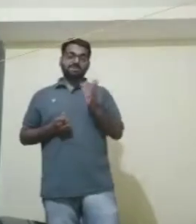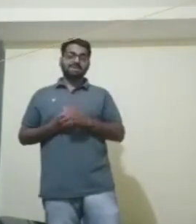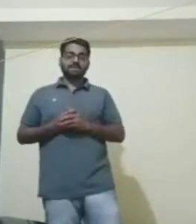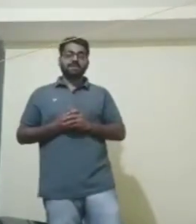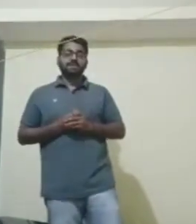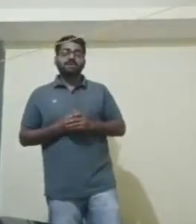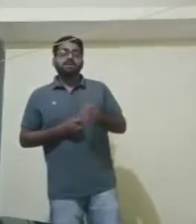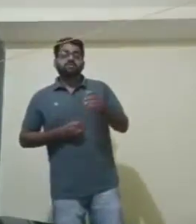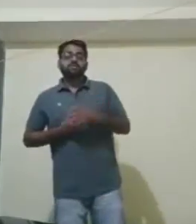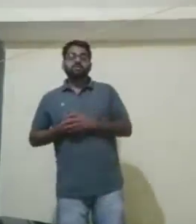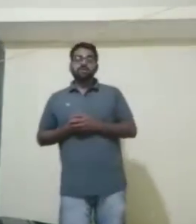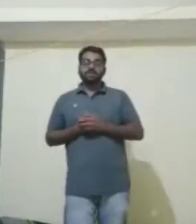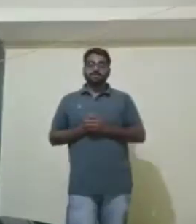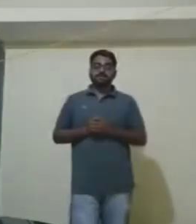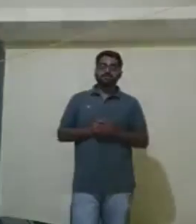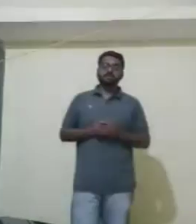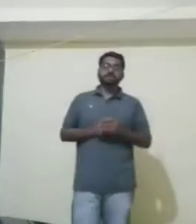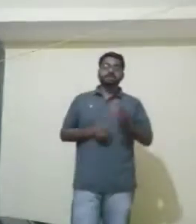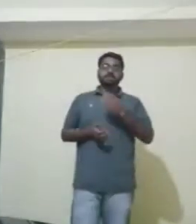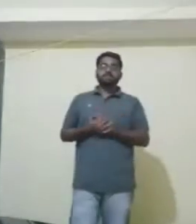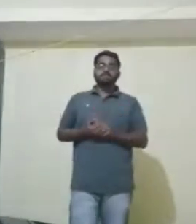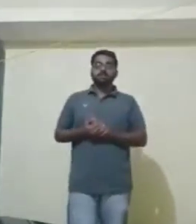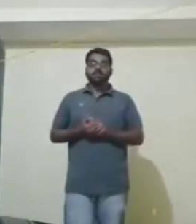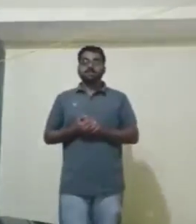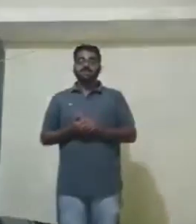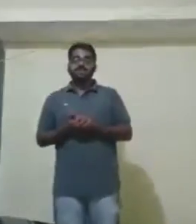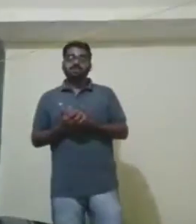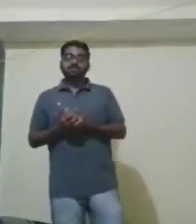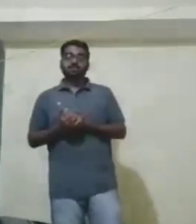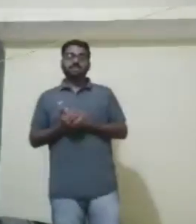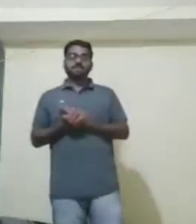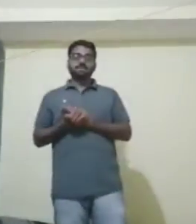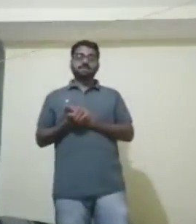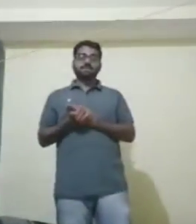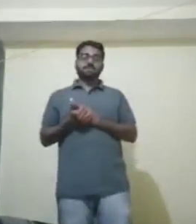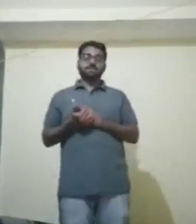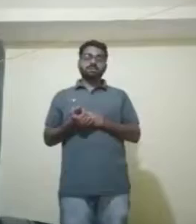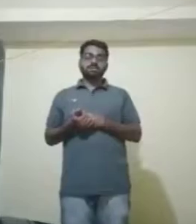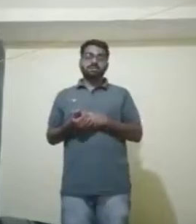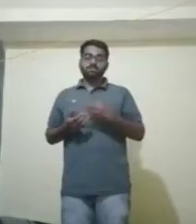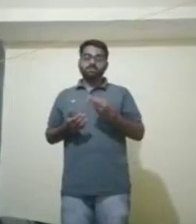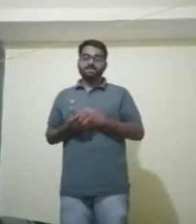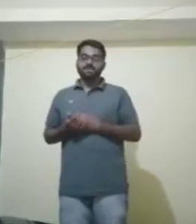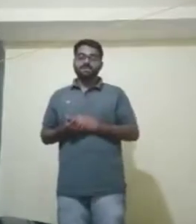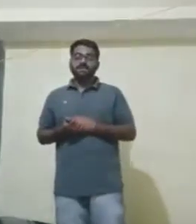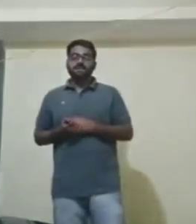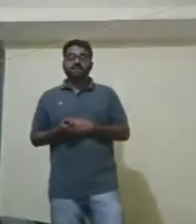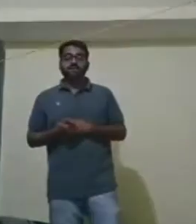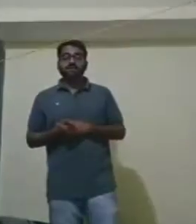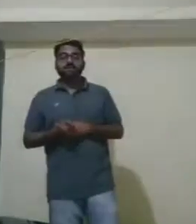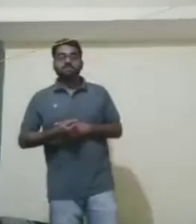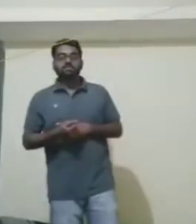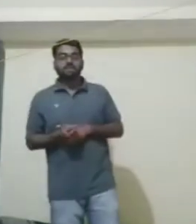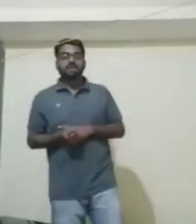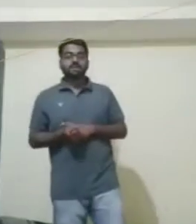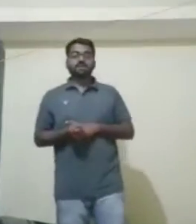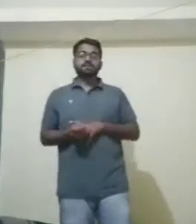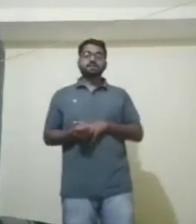that. So to lowercase and to uppercase is two methods. After that, the joint